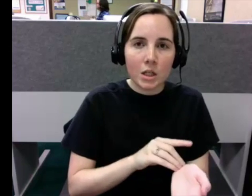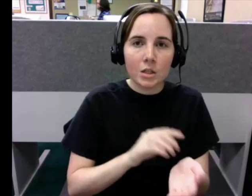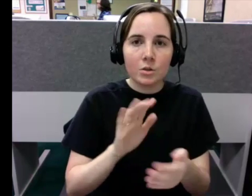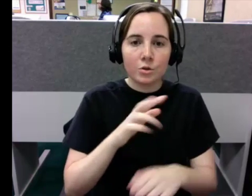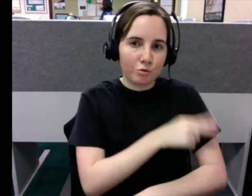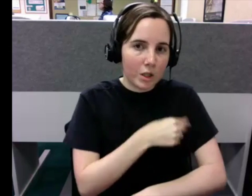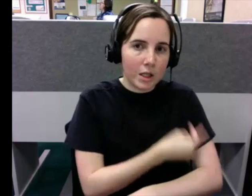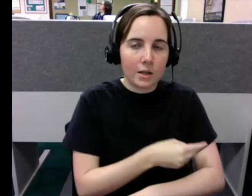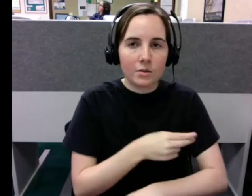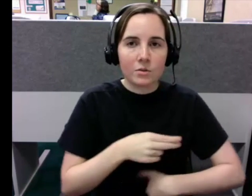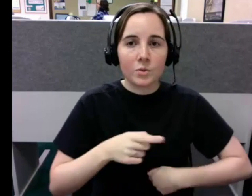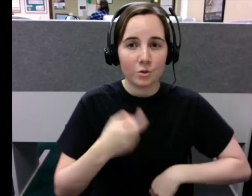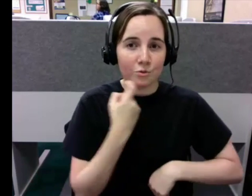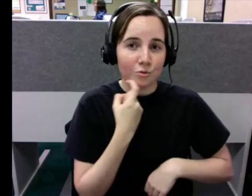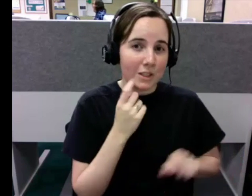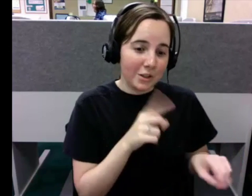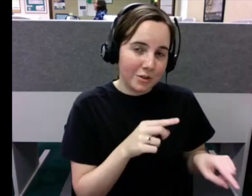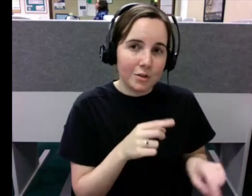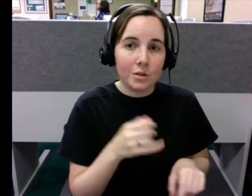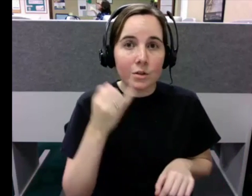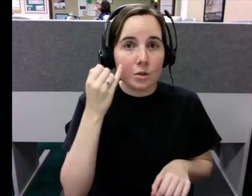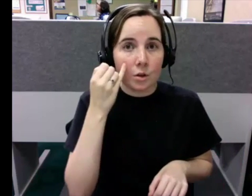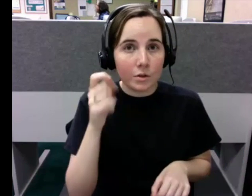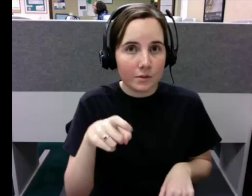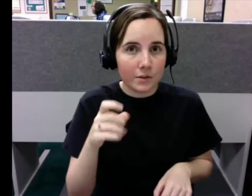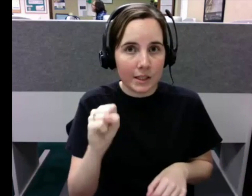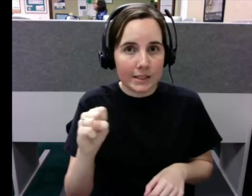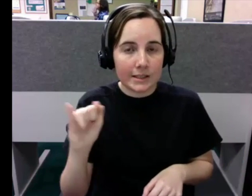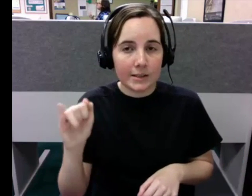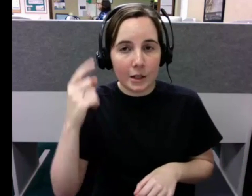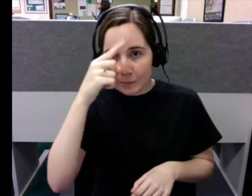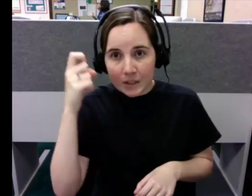for SSI because you are disabled or blind.